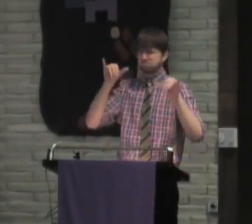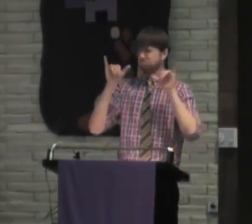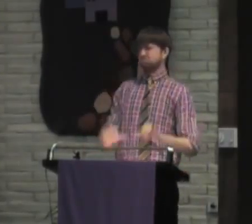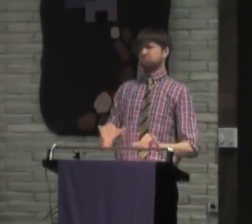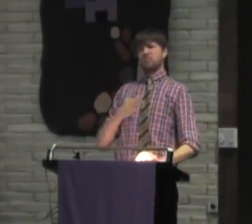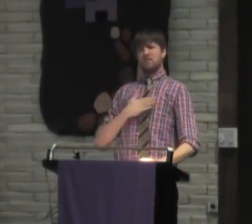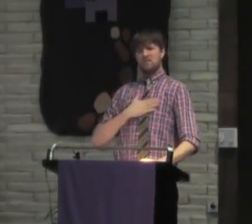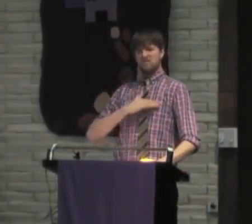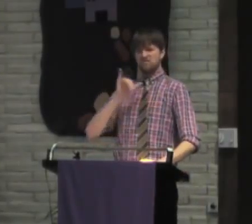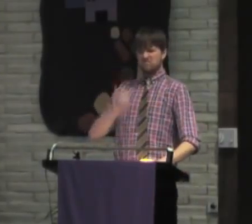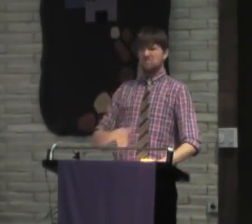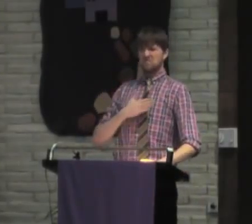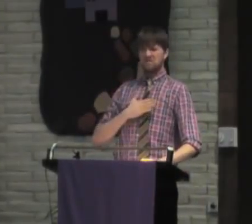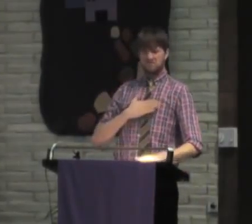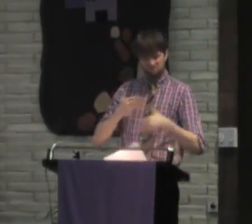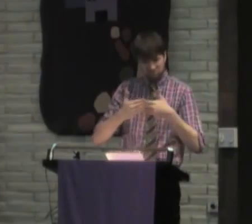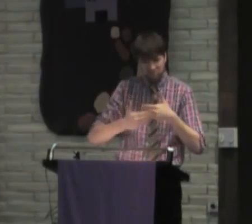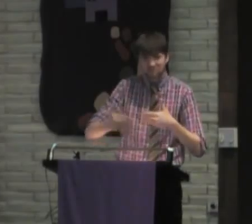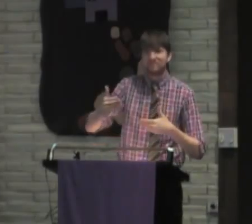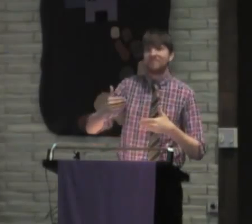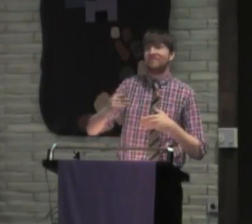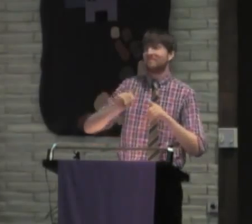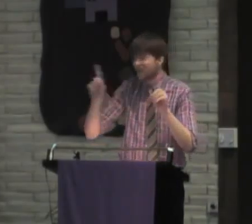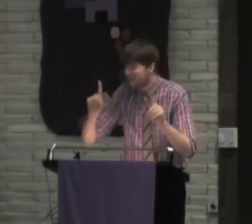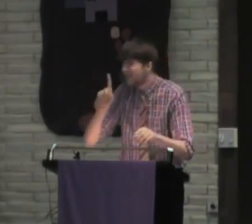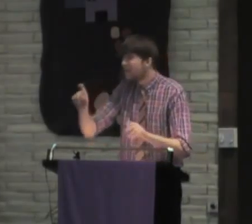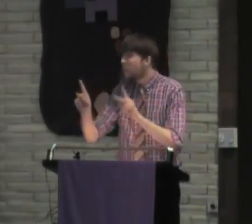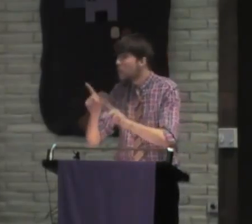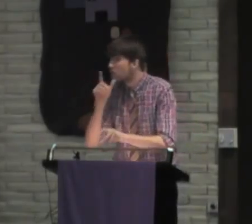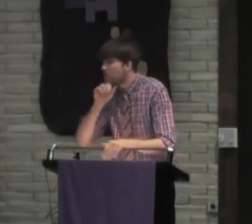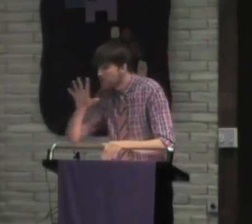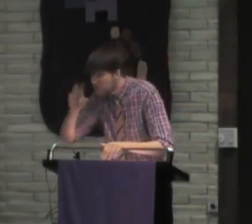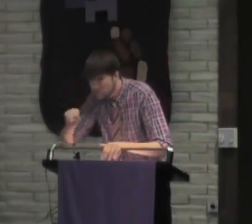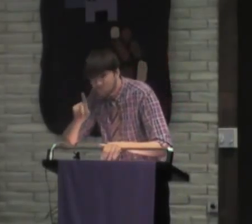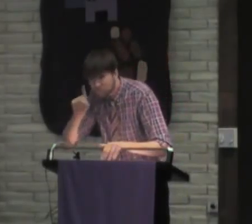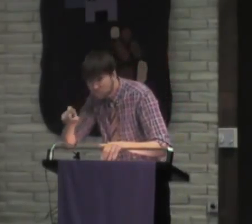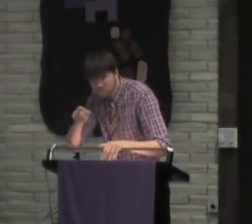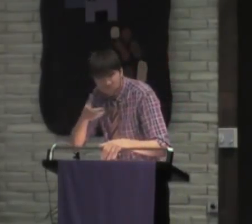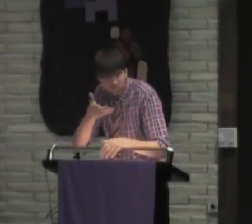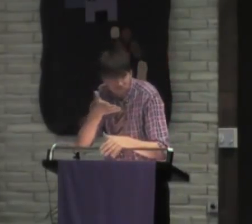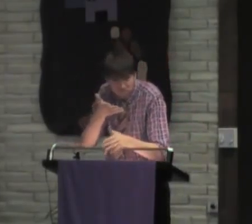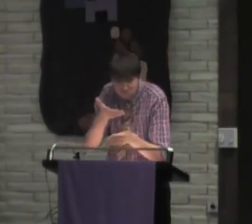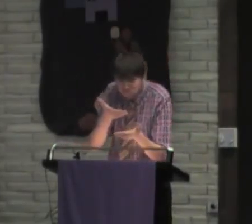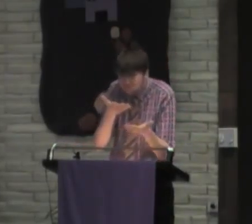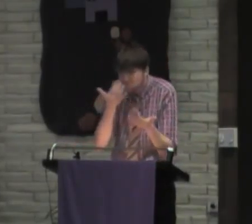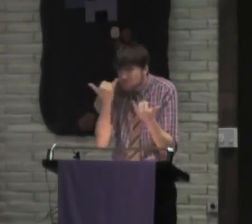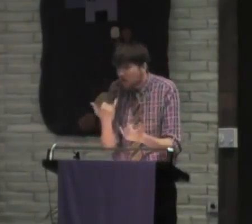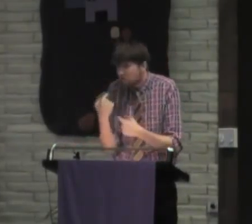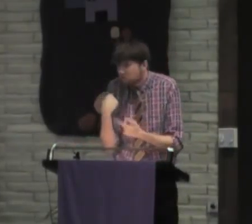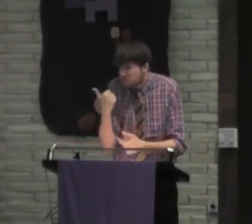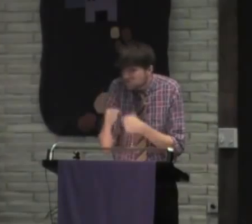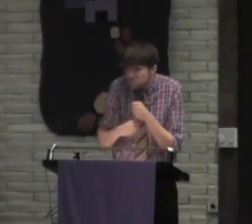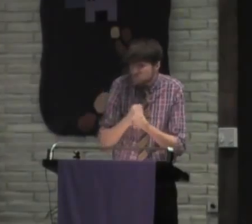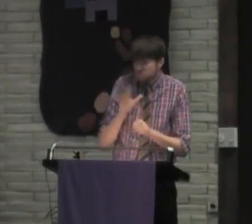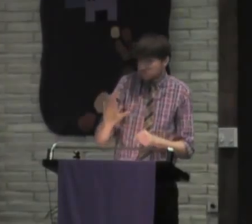But now that I'm 40, I'm going to stay this way. I'll be this way forever. Then they ask people who are 50,